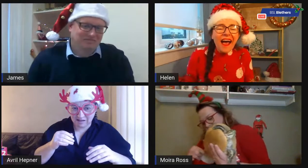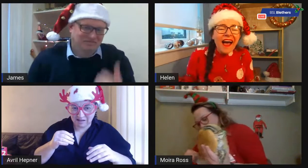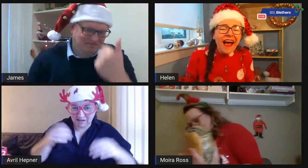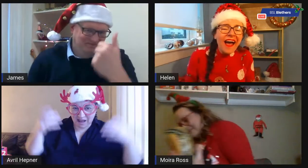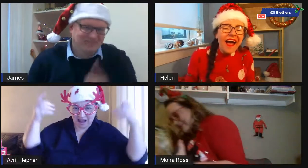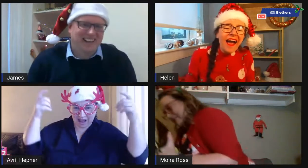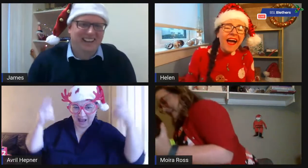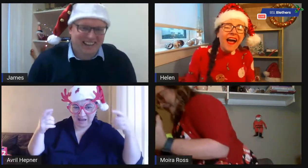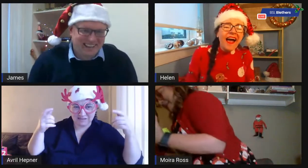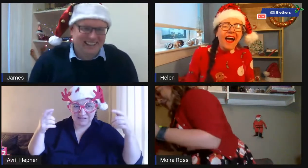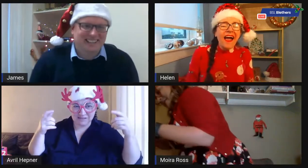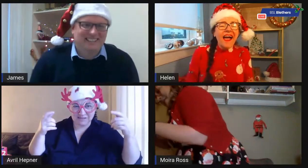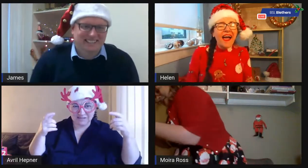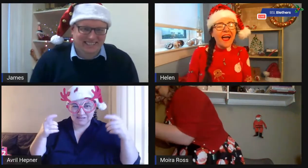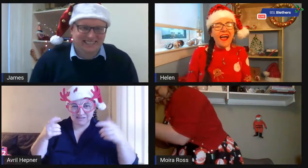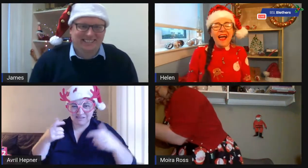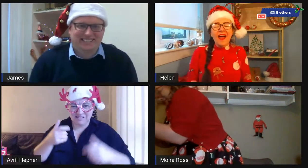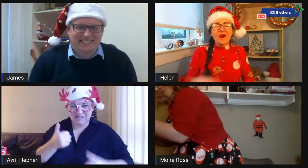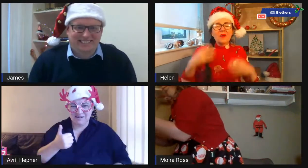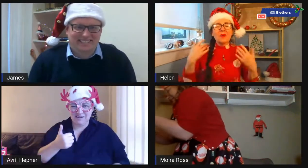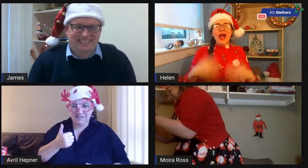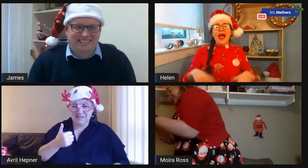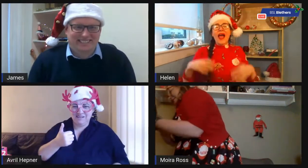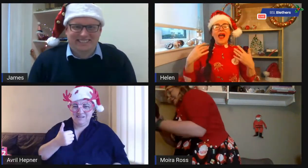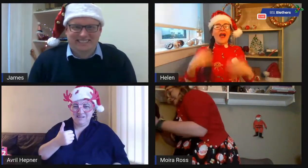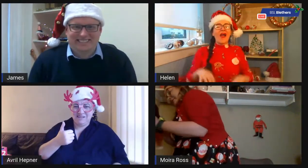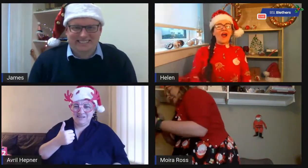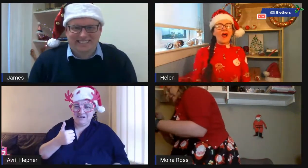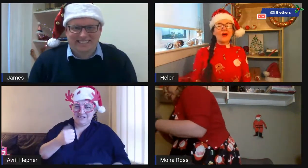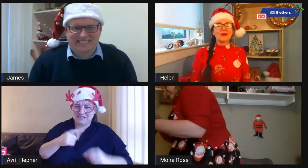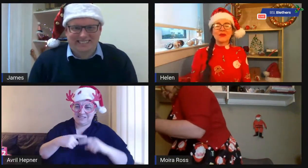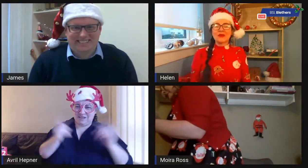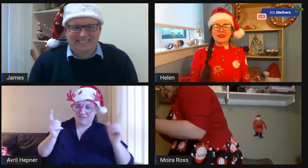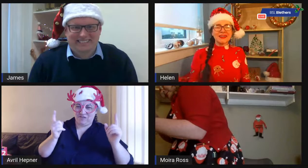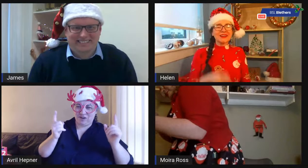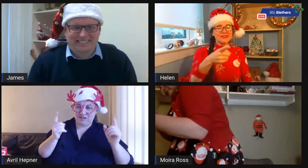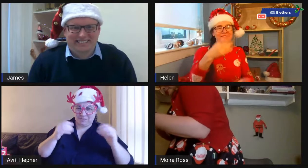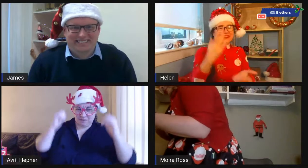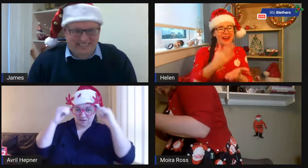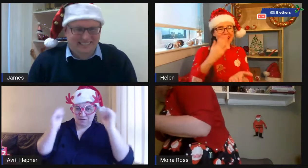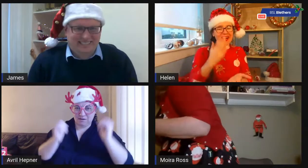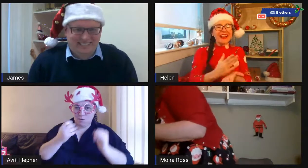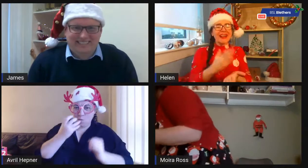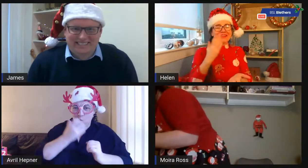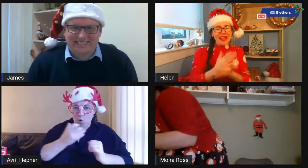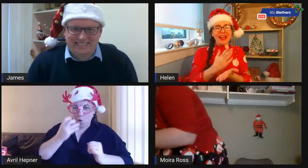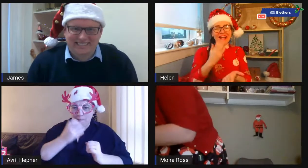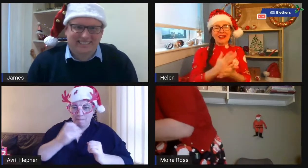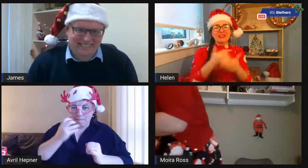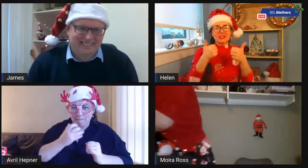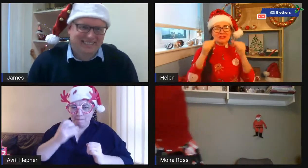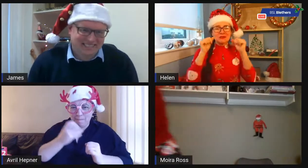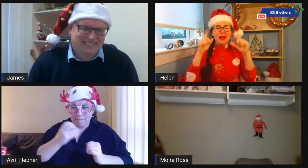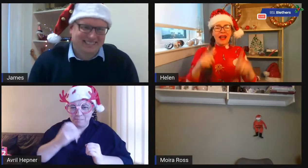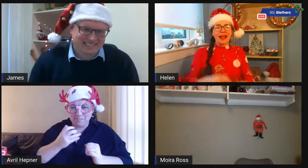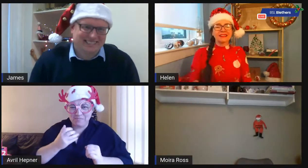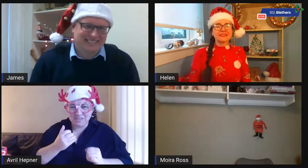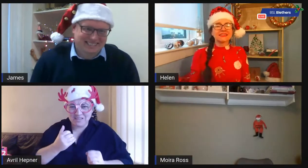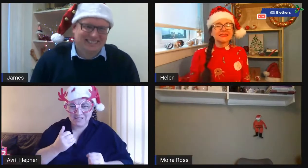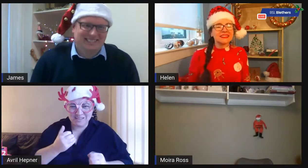And he's 10 years old. Wow. He's got a hat on. Oh my word. That's very different, isn't it? It'll keep him warm anyway. That